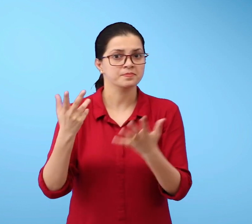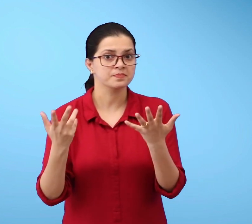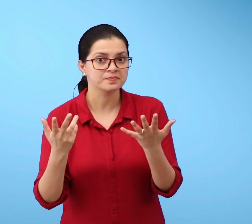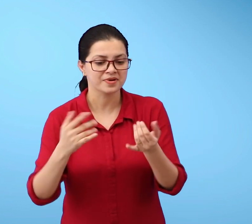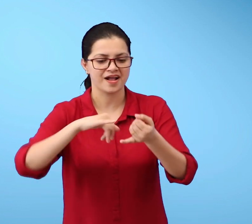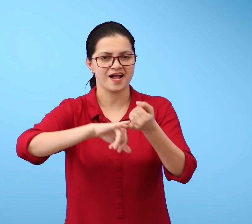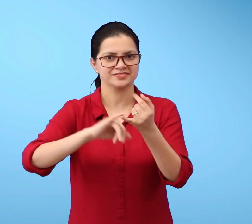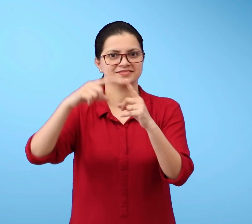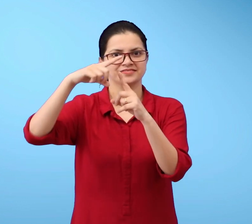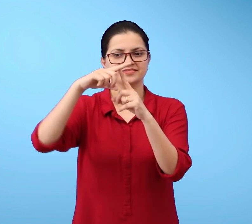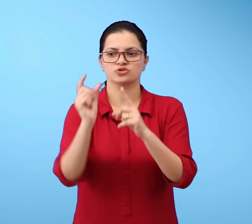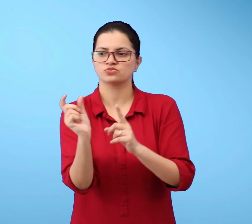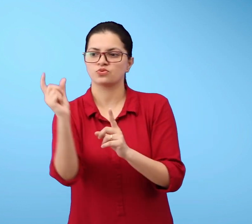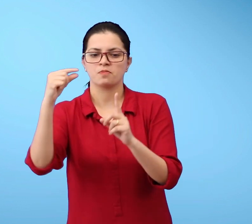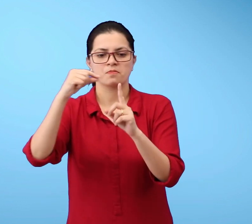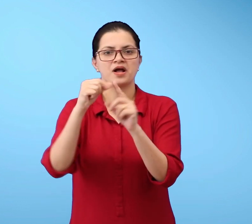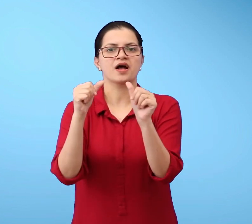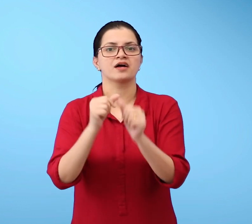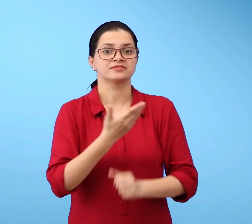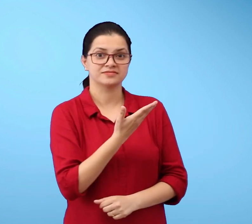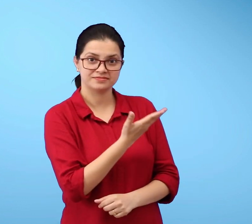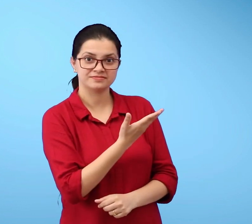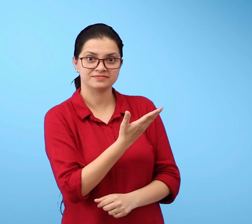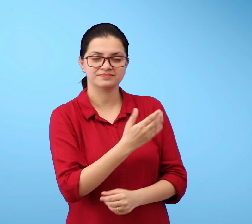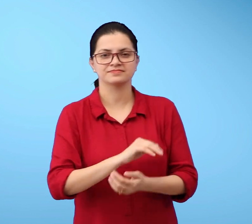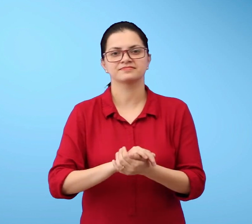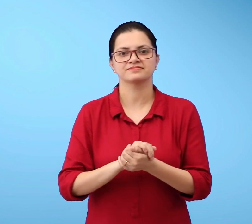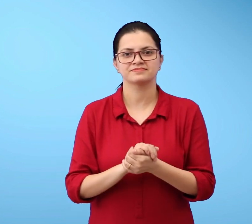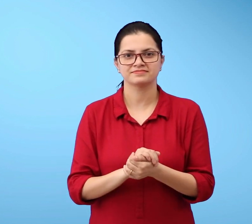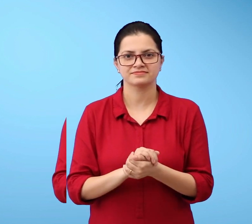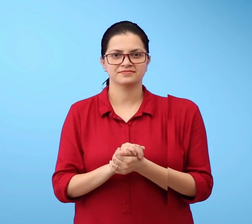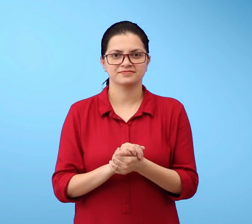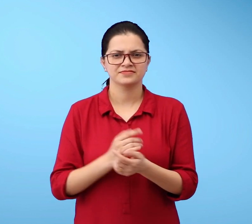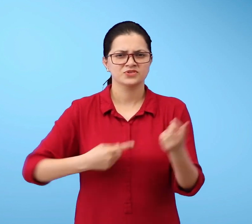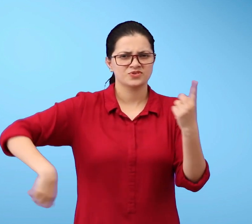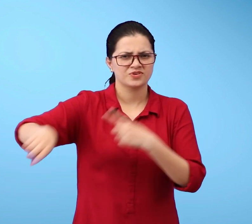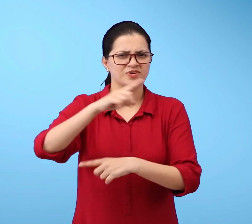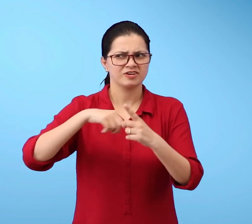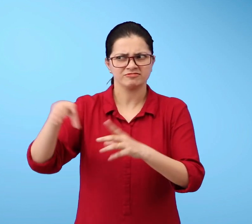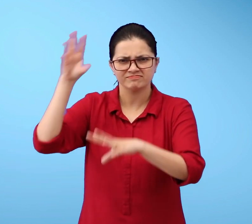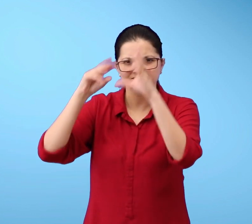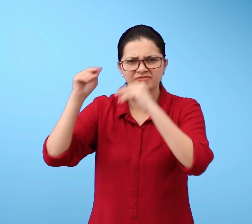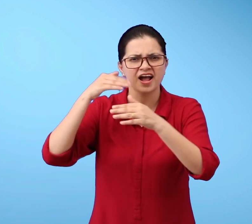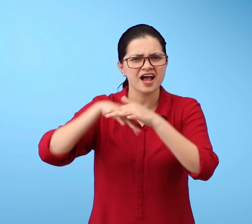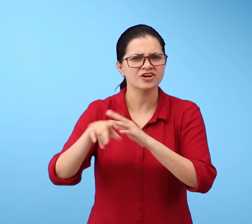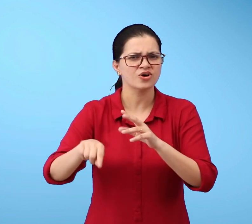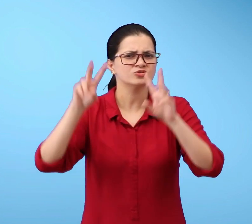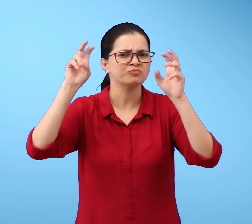This building, known as a stupa, was built to mark the place where the Buddha first taught